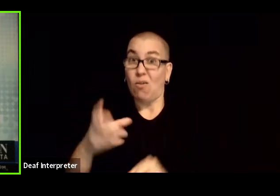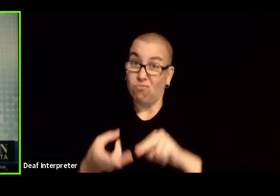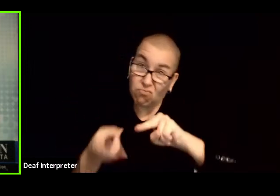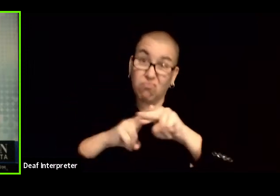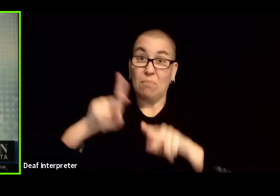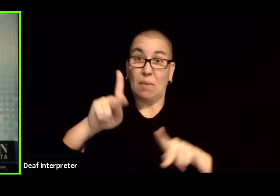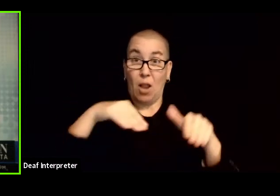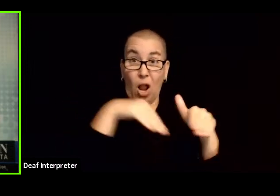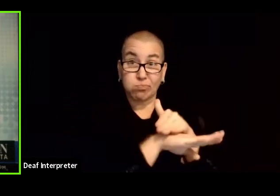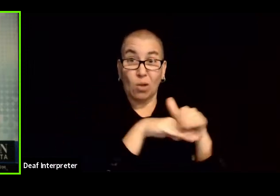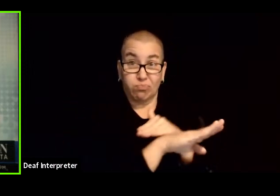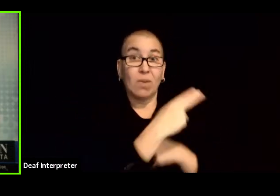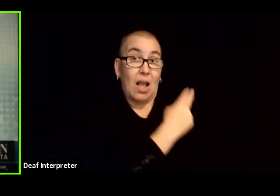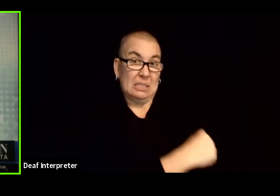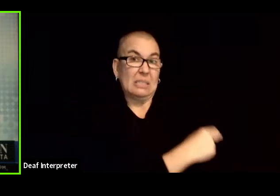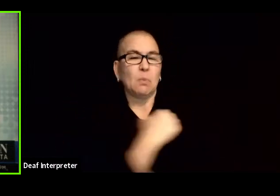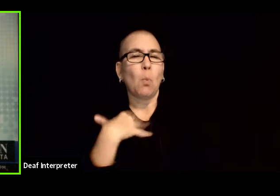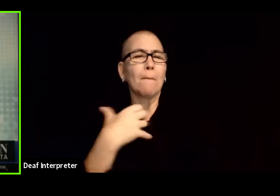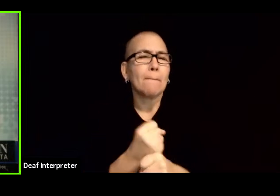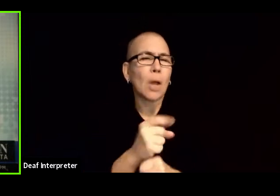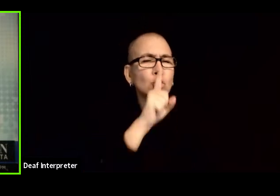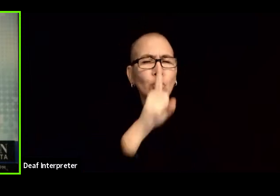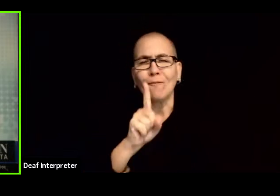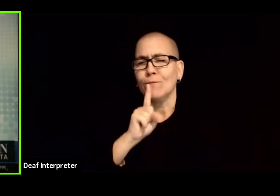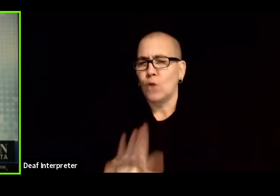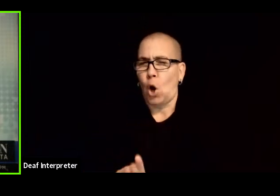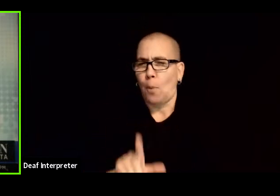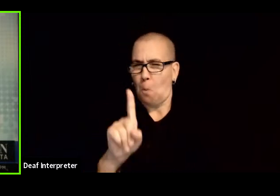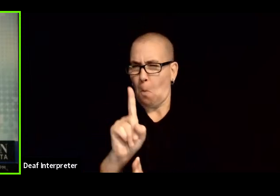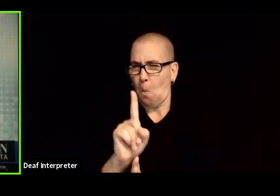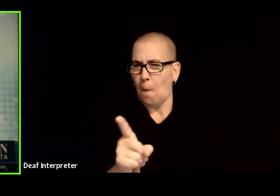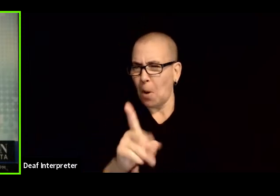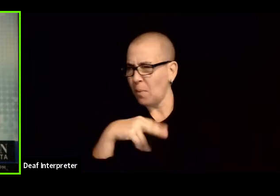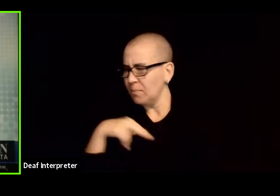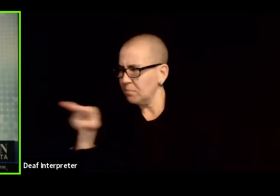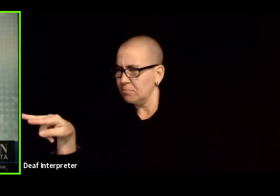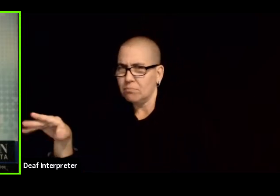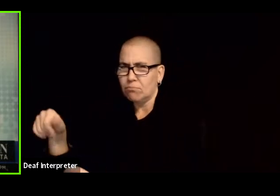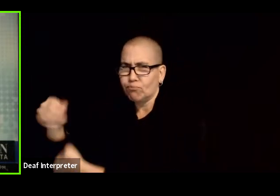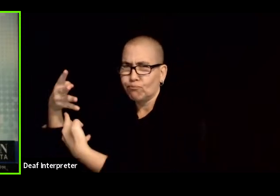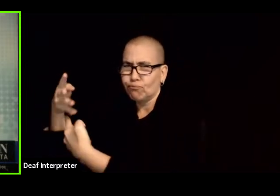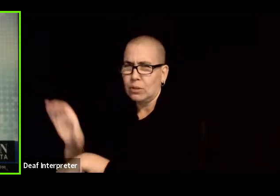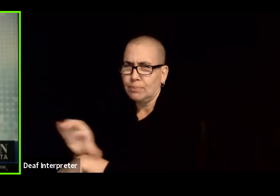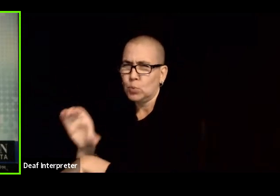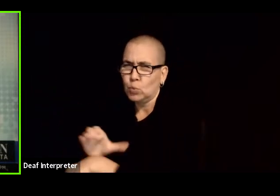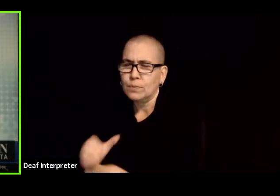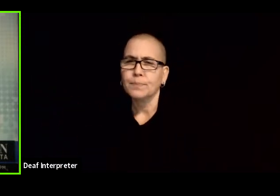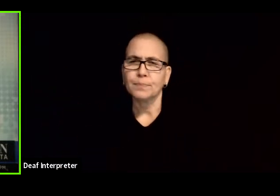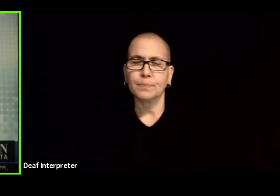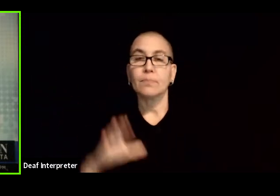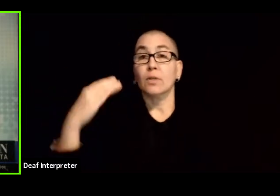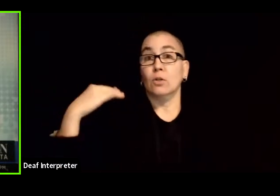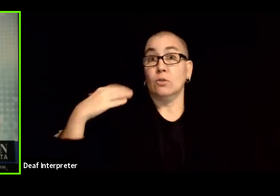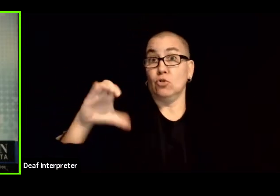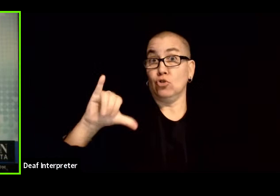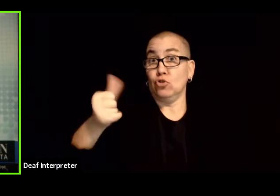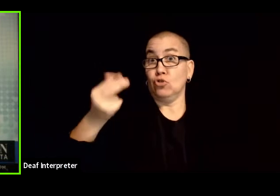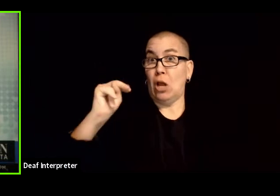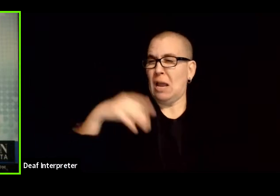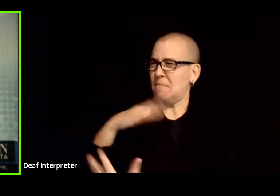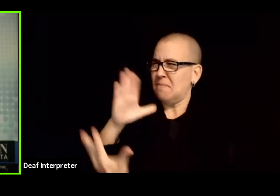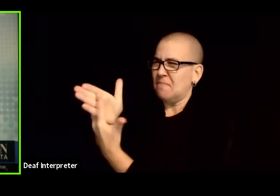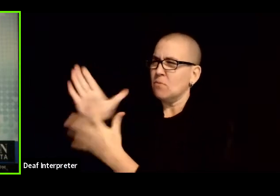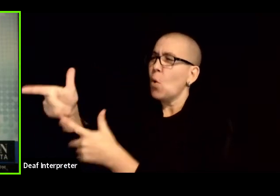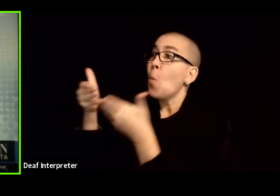that. Okay, Chris, thank you. While you're checking that other data source, I think the question was, are